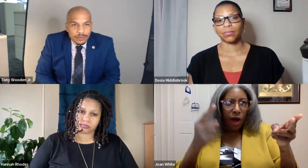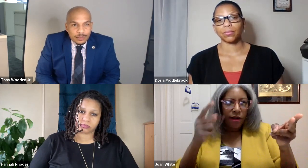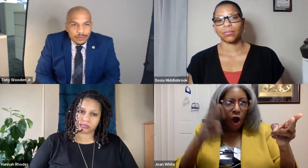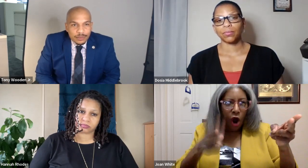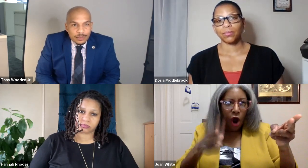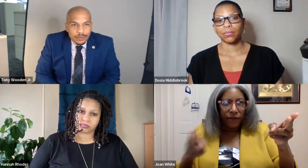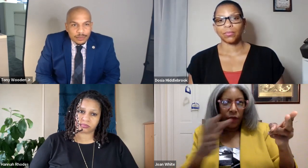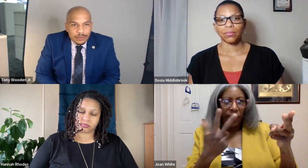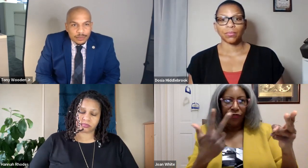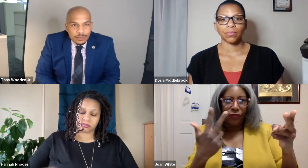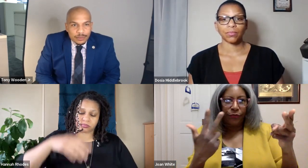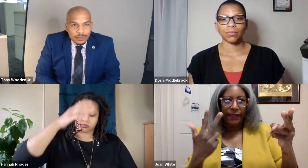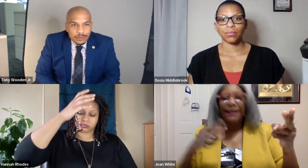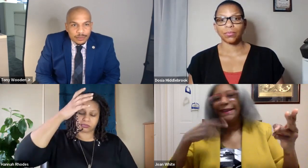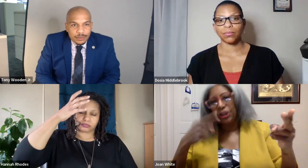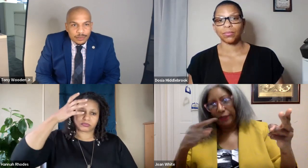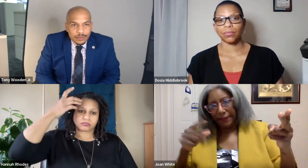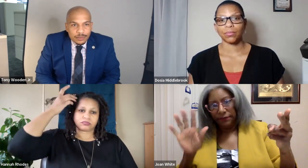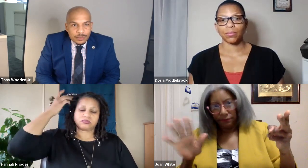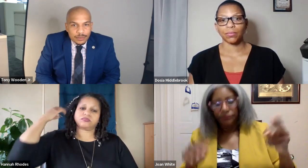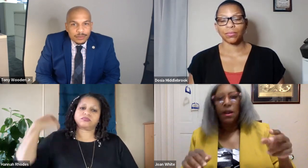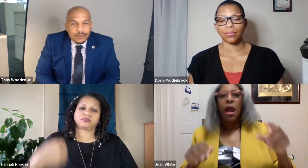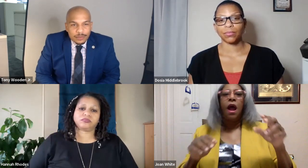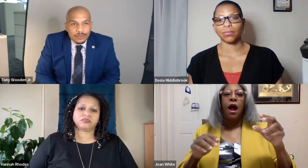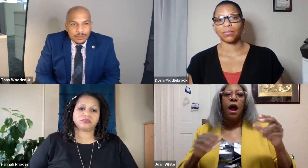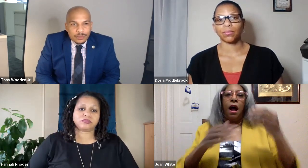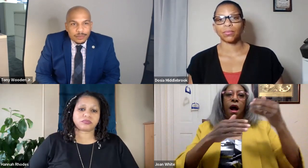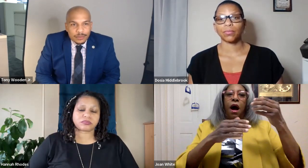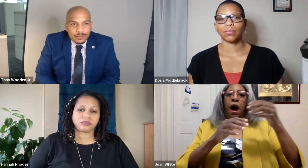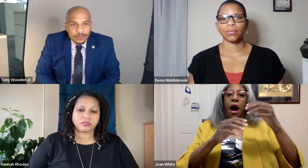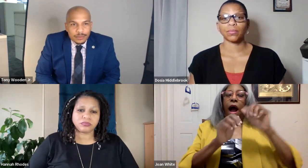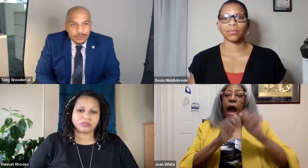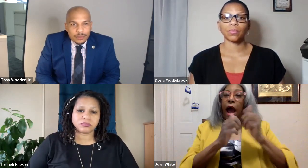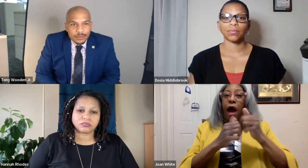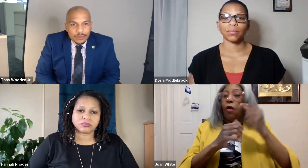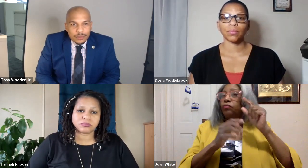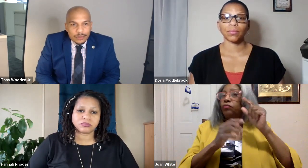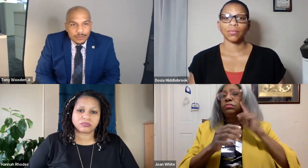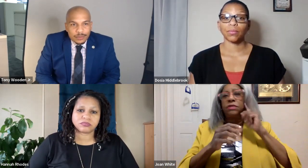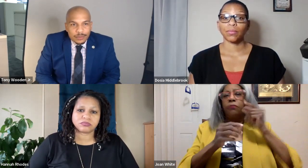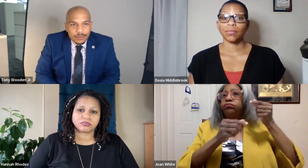And the boys, one of them was hard of hearing and 3 of them were hearing.